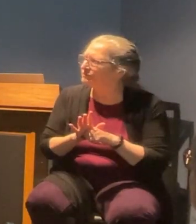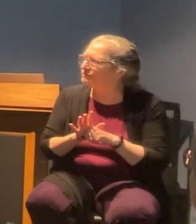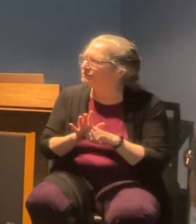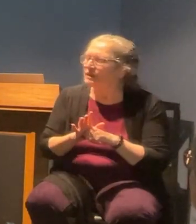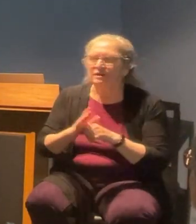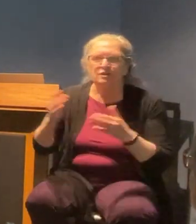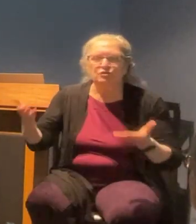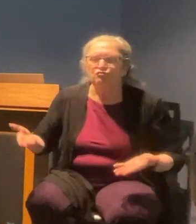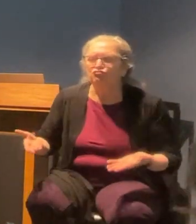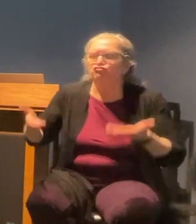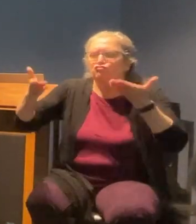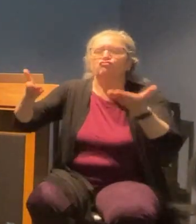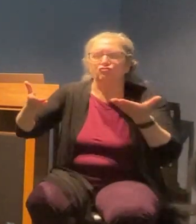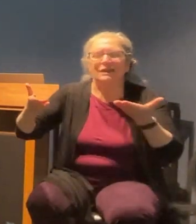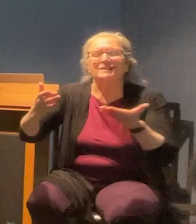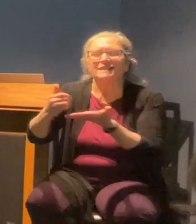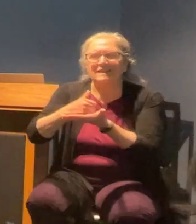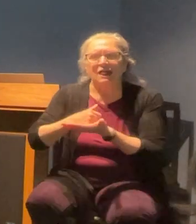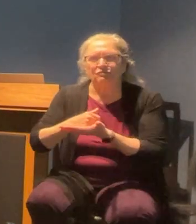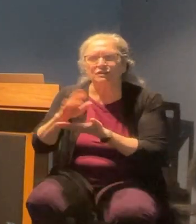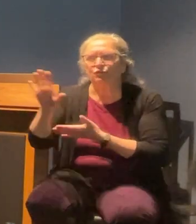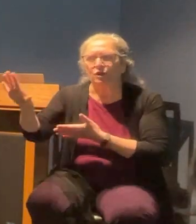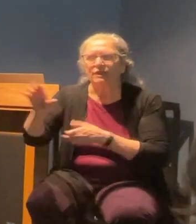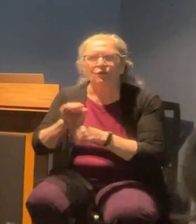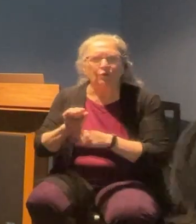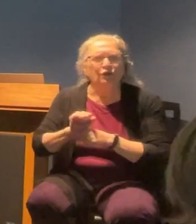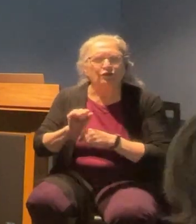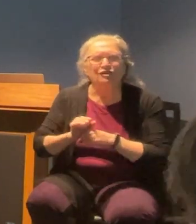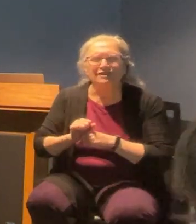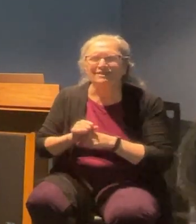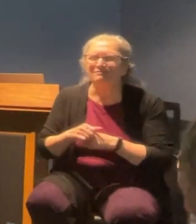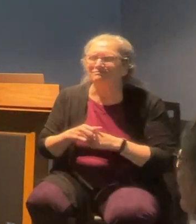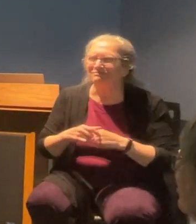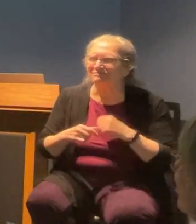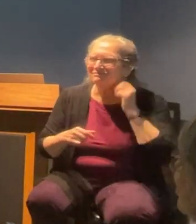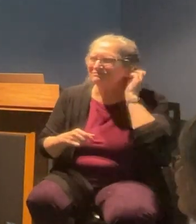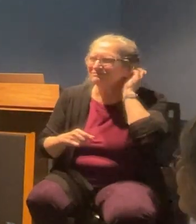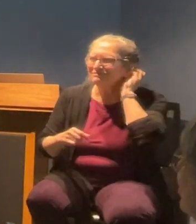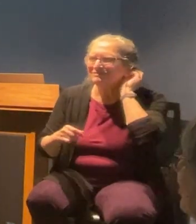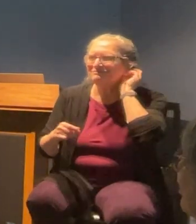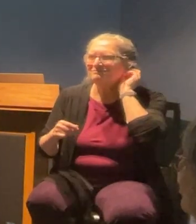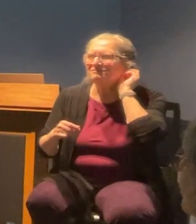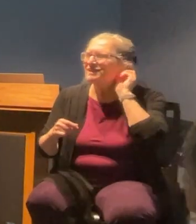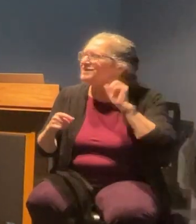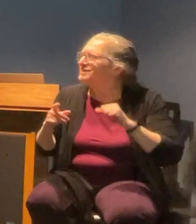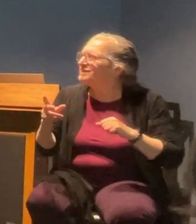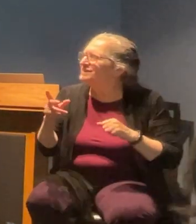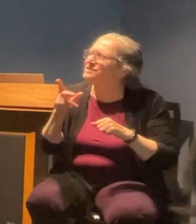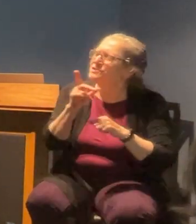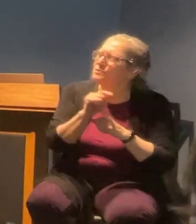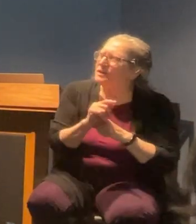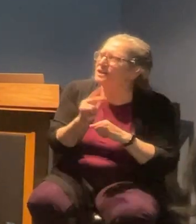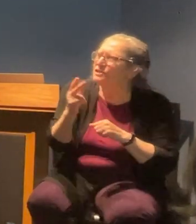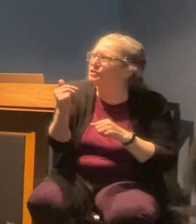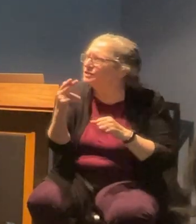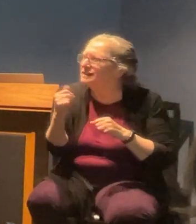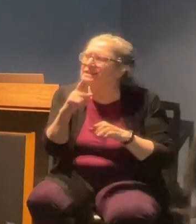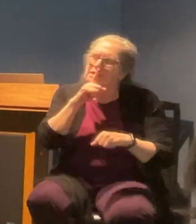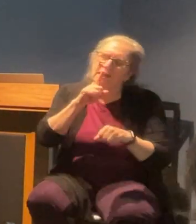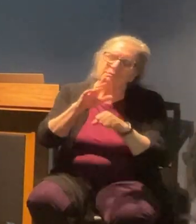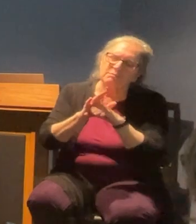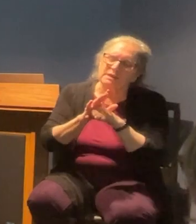rise their salaries of their workers. In 2013, they committed to make